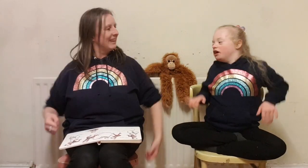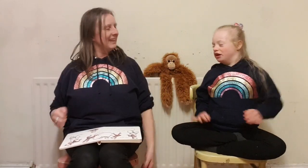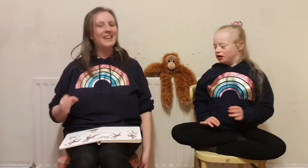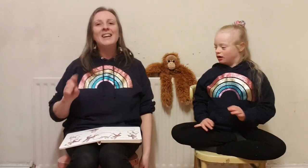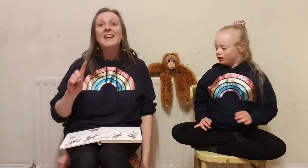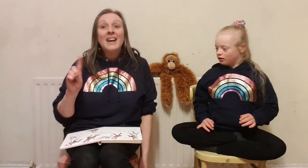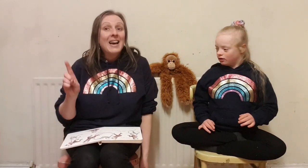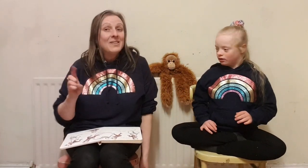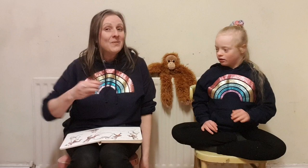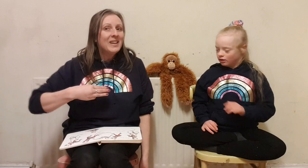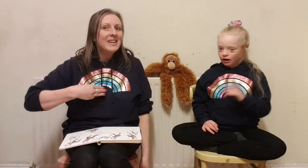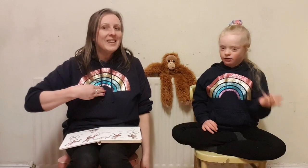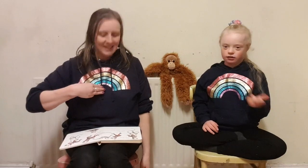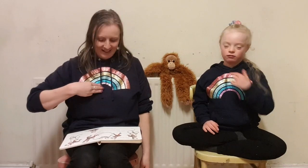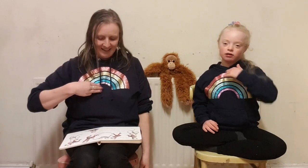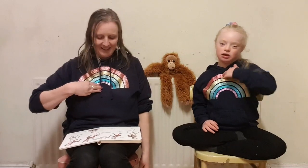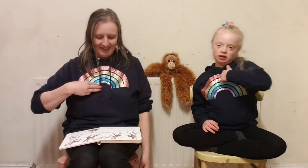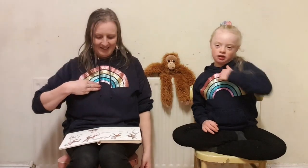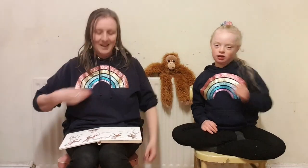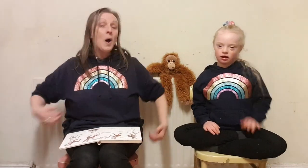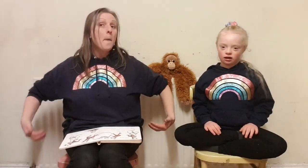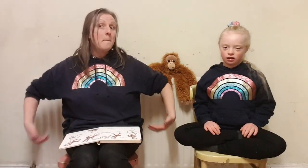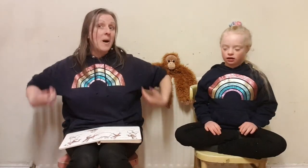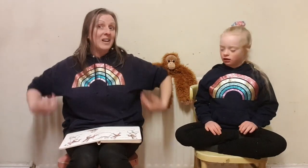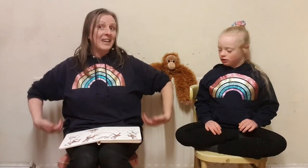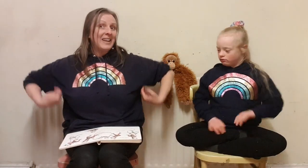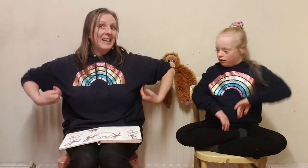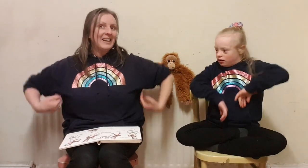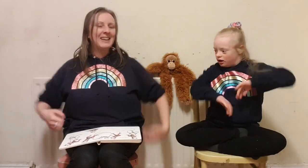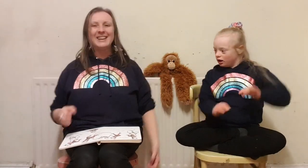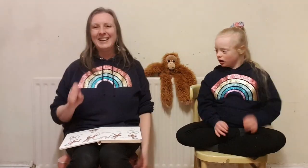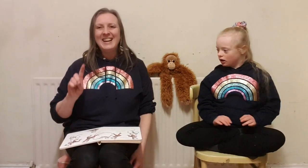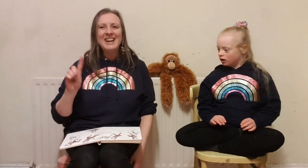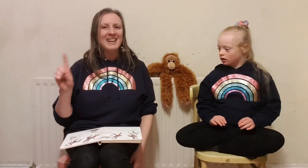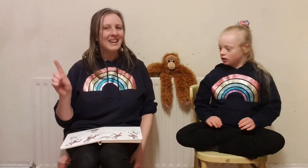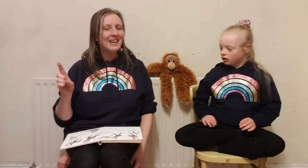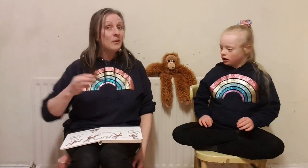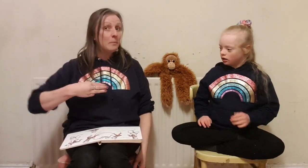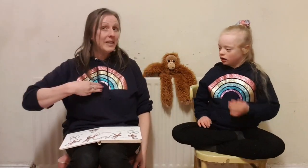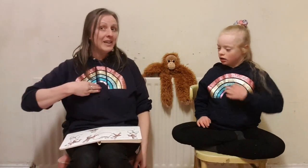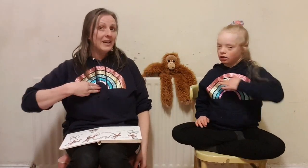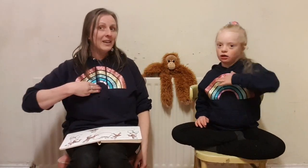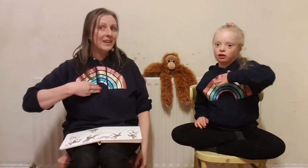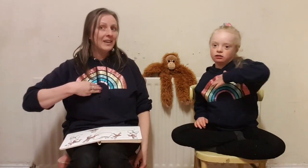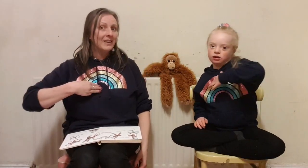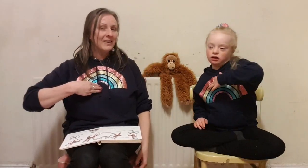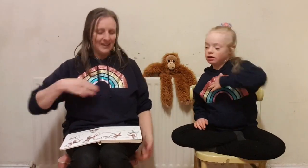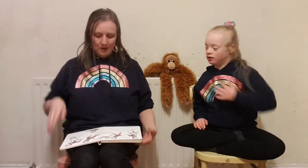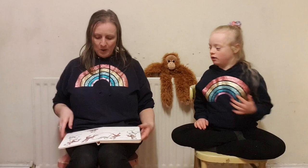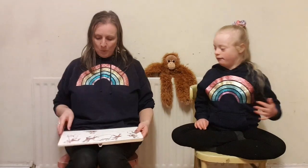Monkey. And me. And me. Monkey. Monkey. And me. And me.